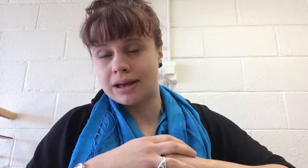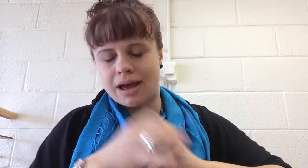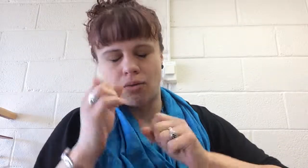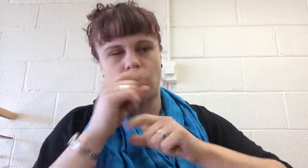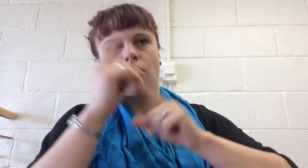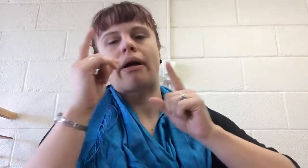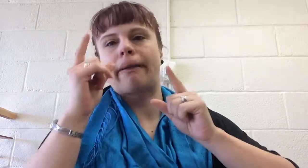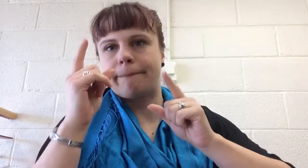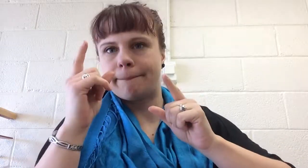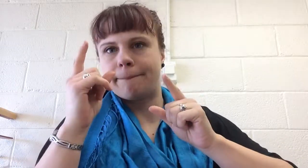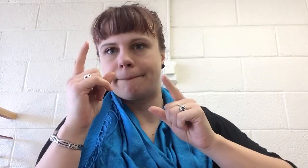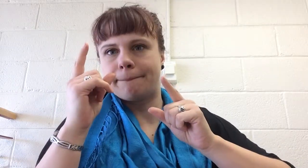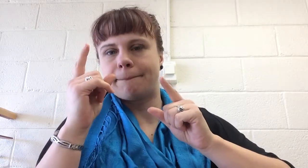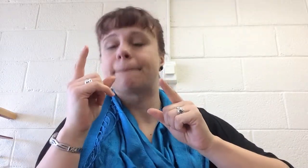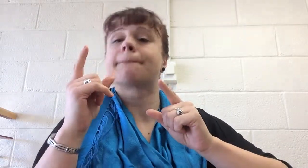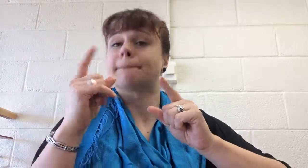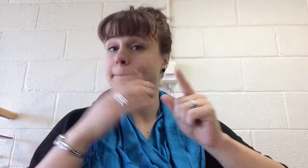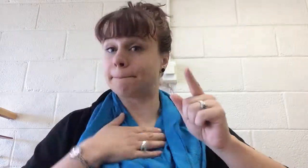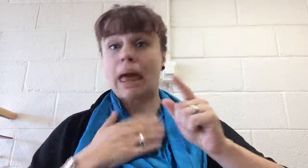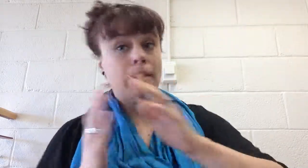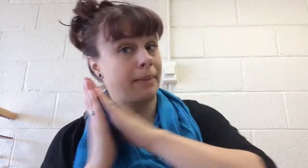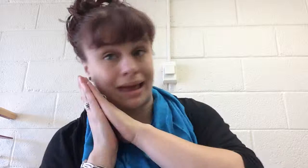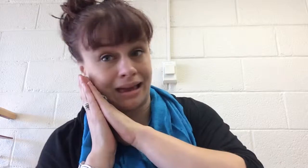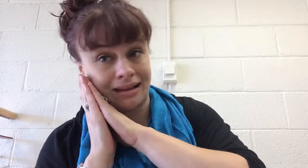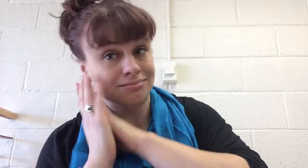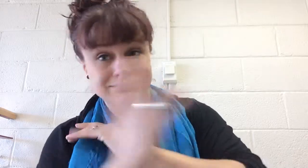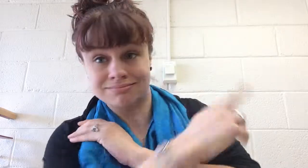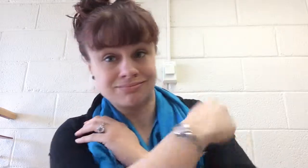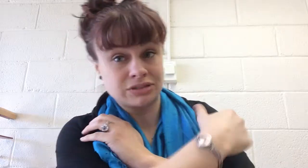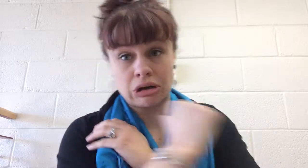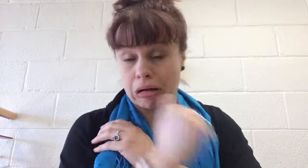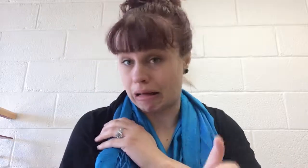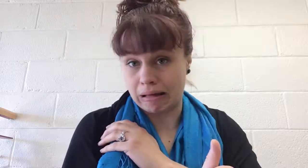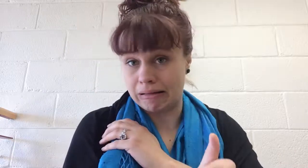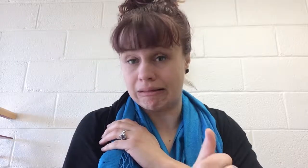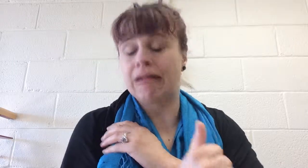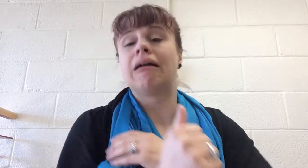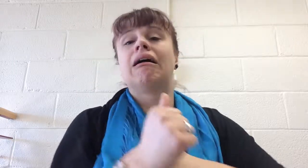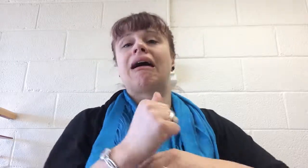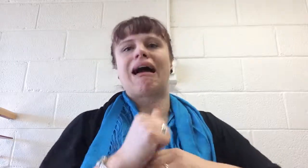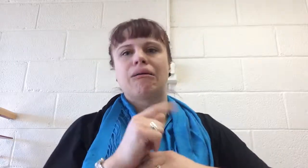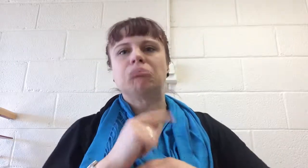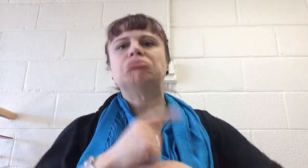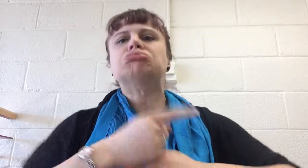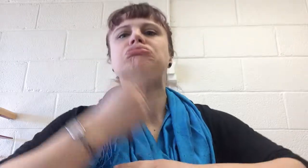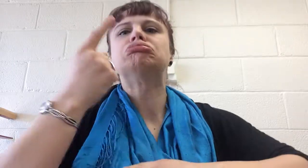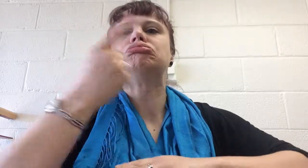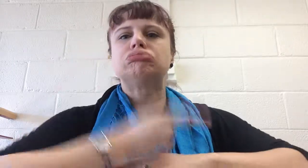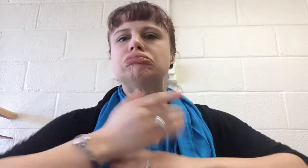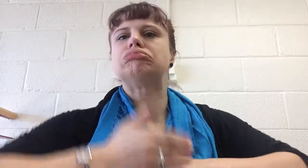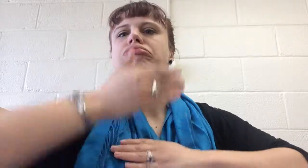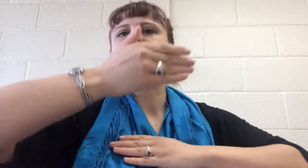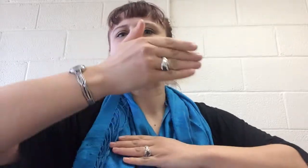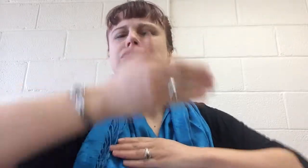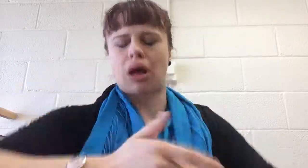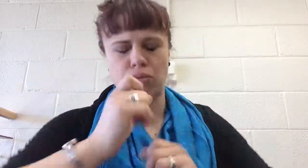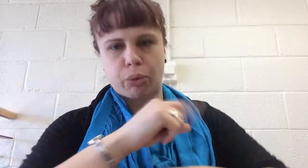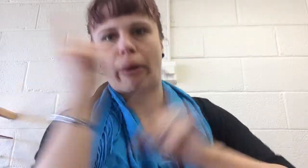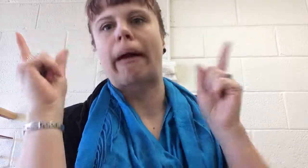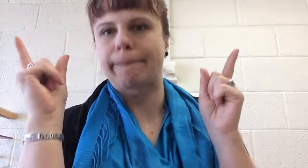day later. I don't even remember my friend picking me up or driving me home. I remember dreaming that I was in a car going